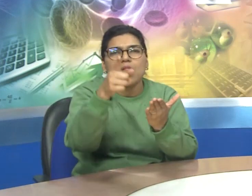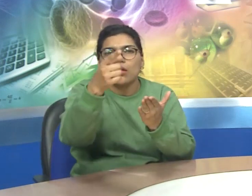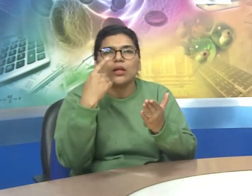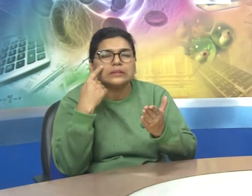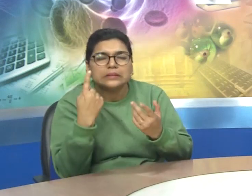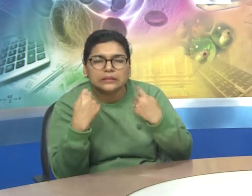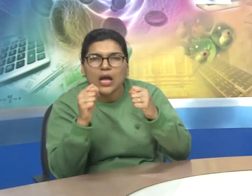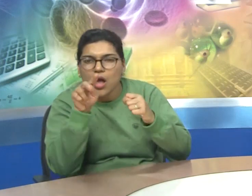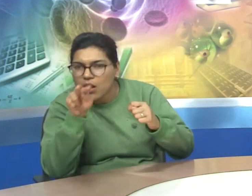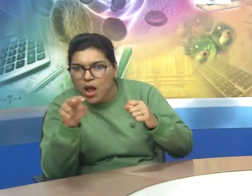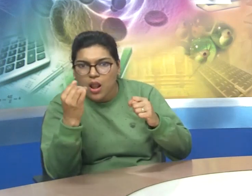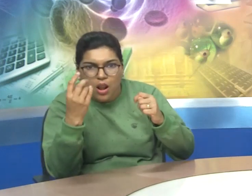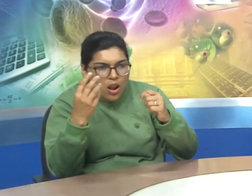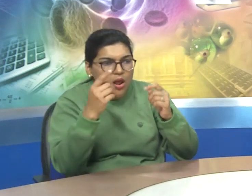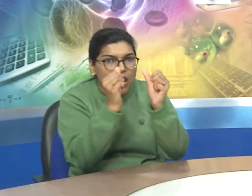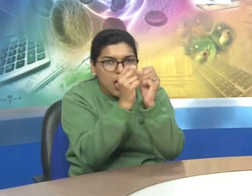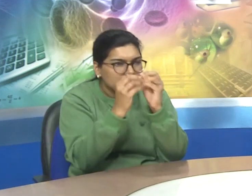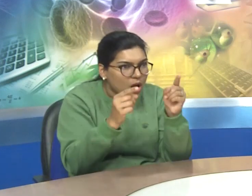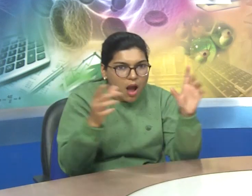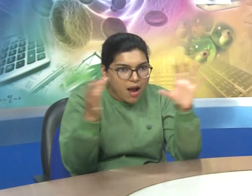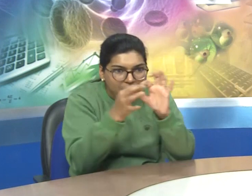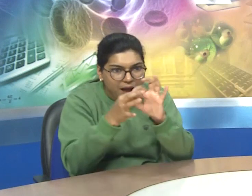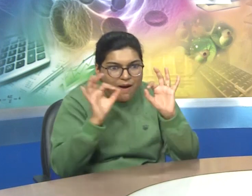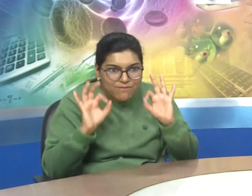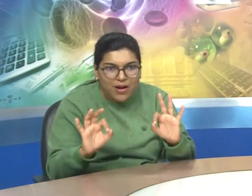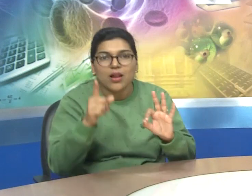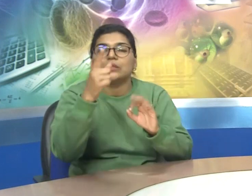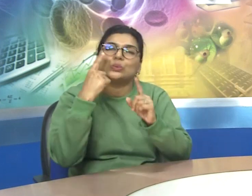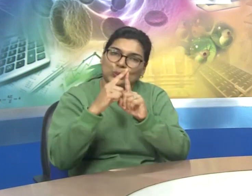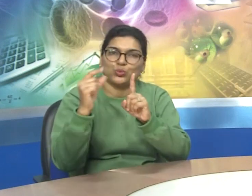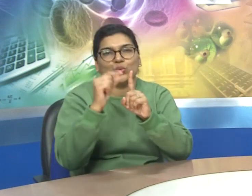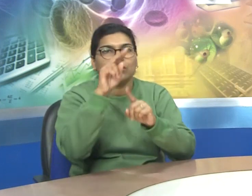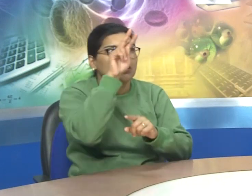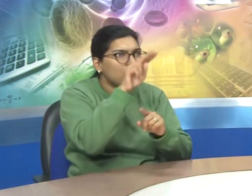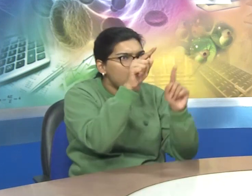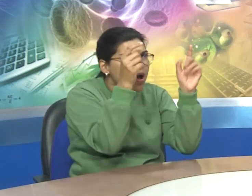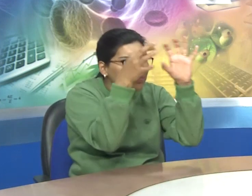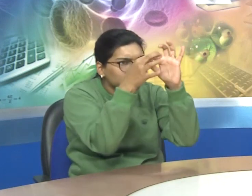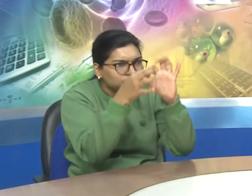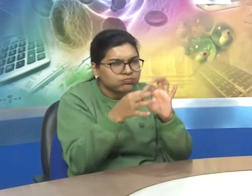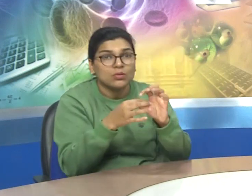find all these codes yourself by going to the library and finding the book codes yourself.